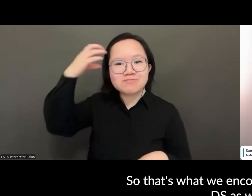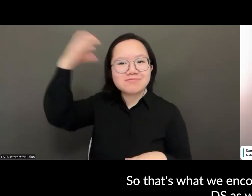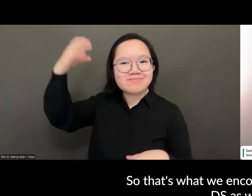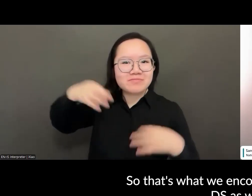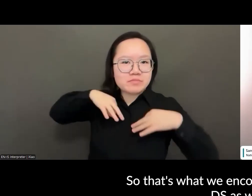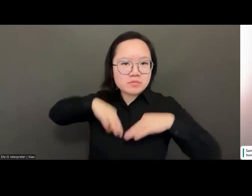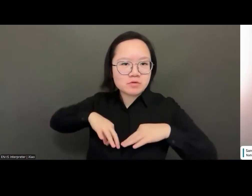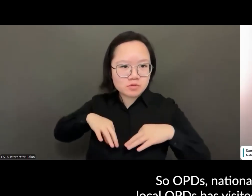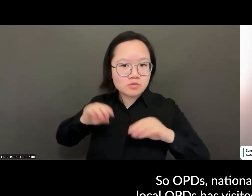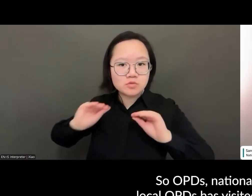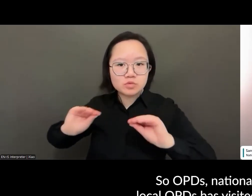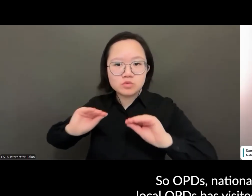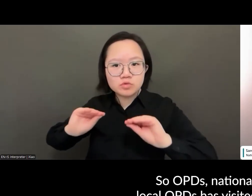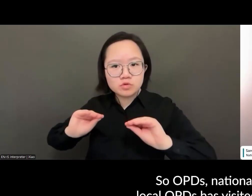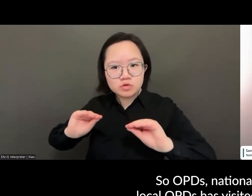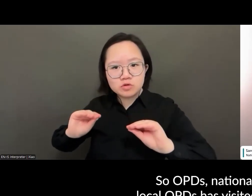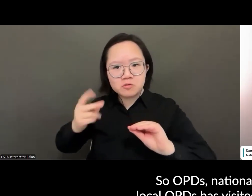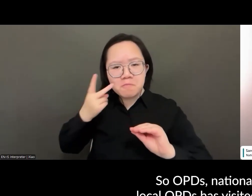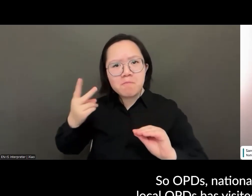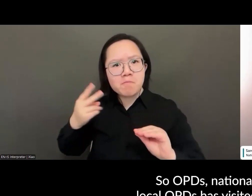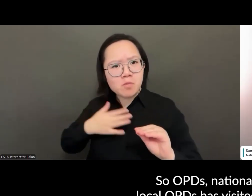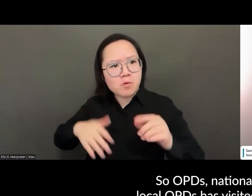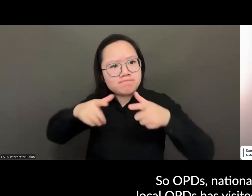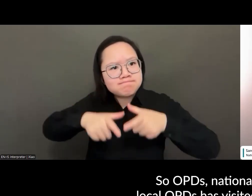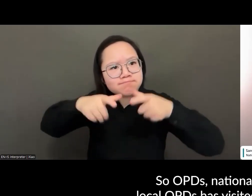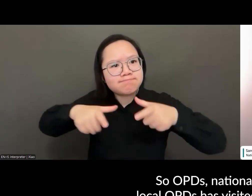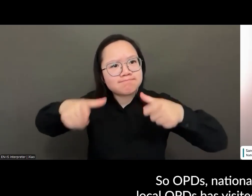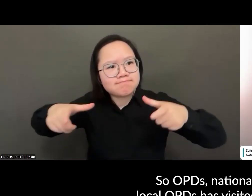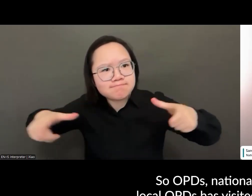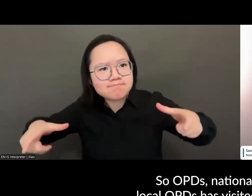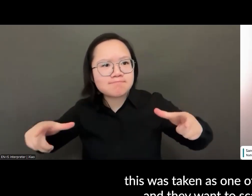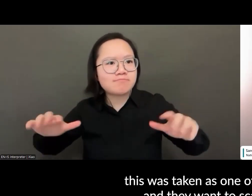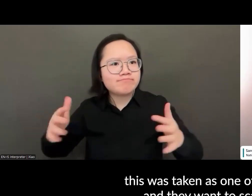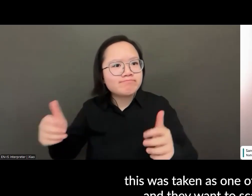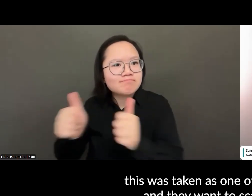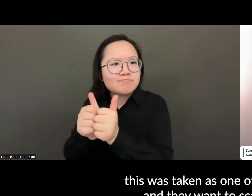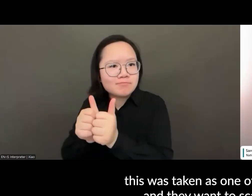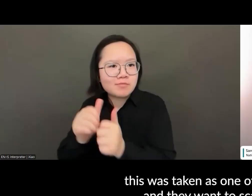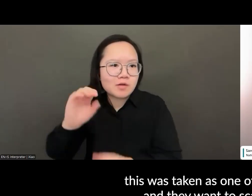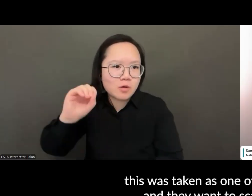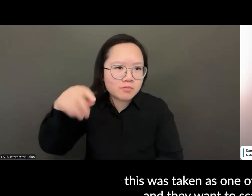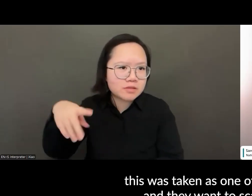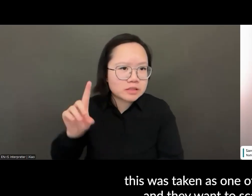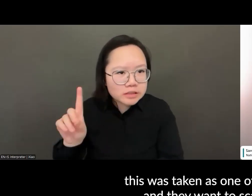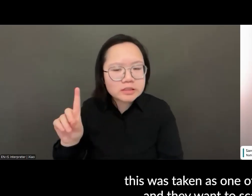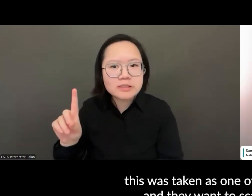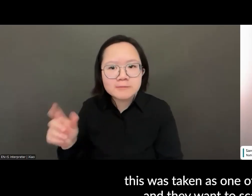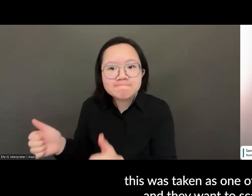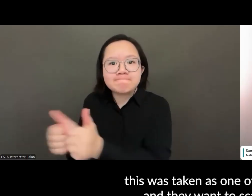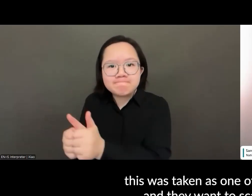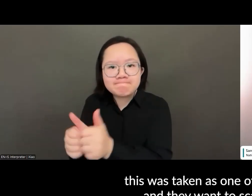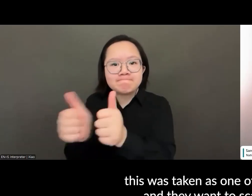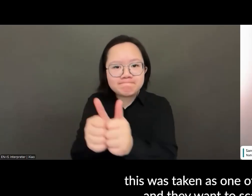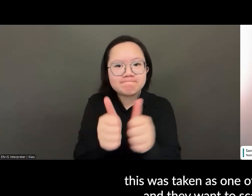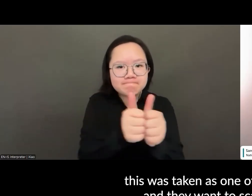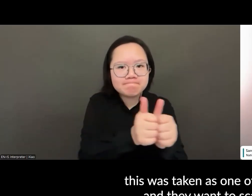from the OPDs as well. So OPDs, national level OPDs, local OPDs has visited our project, and this was taken as one of the example work, and they